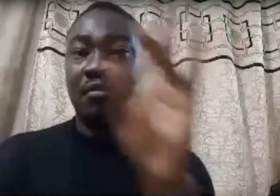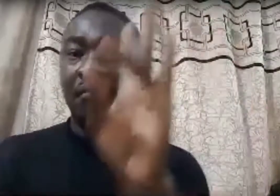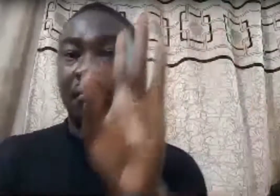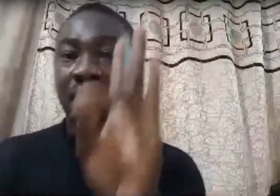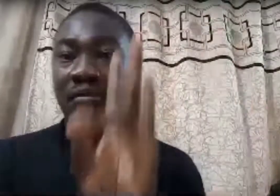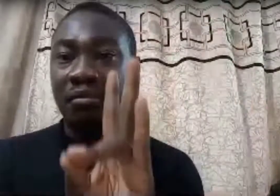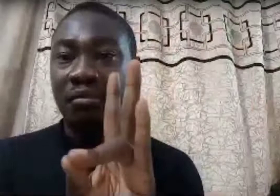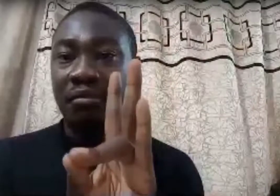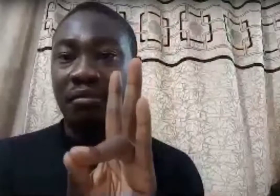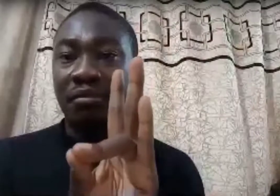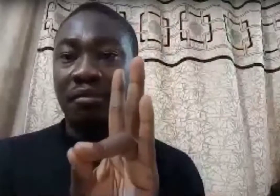77.